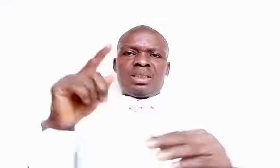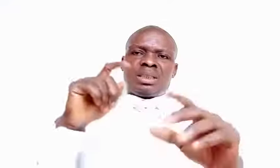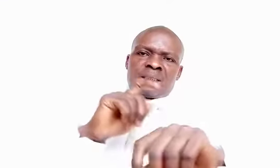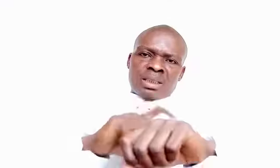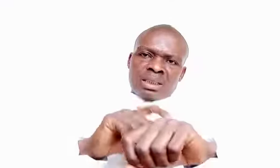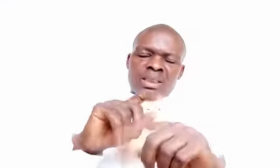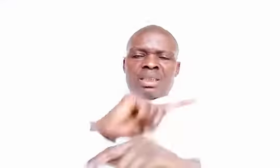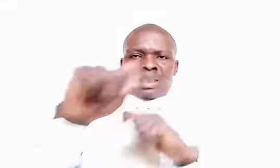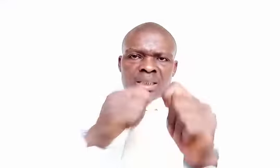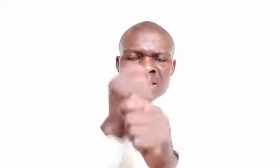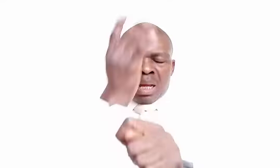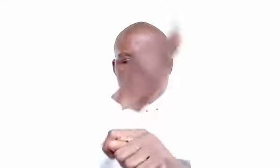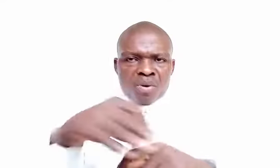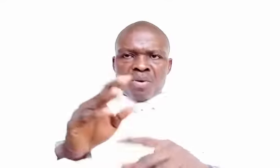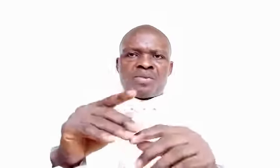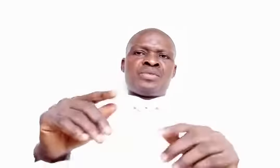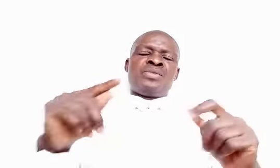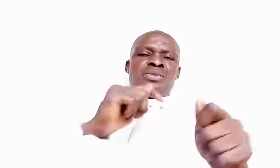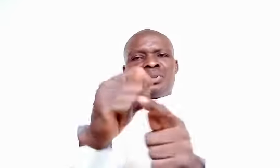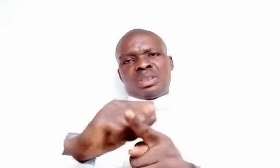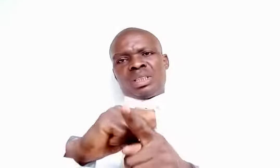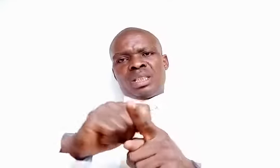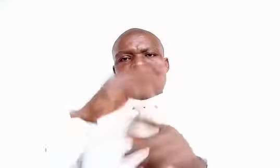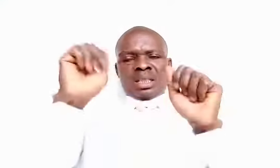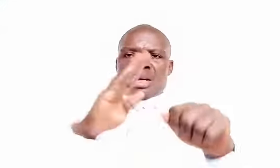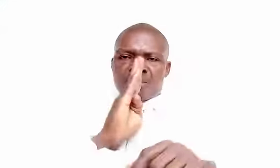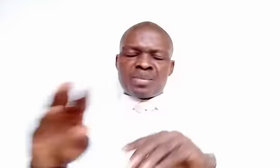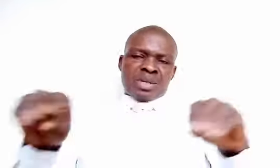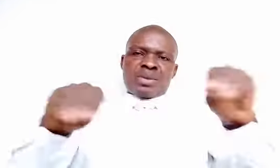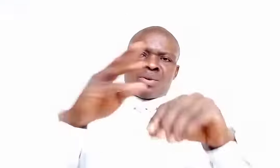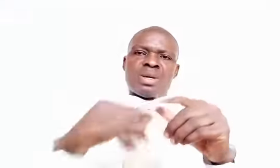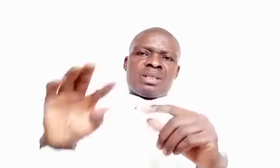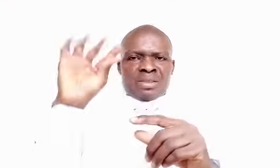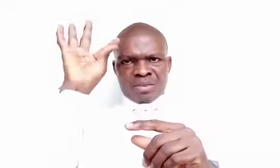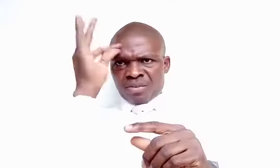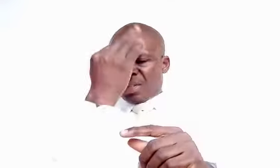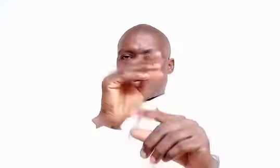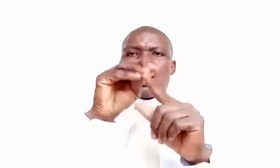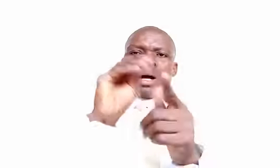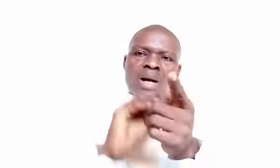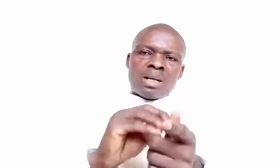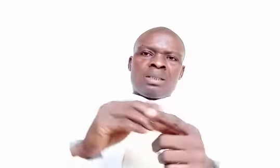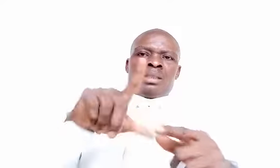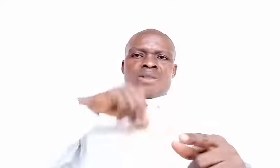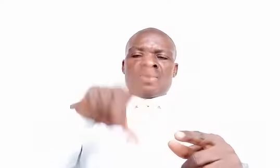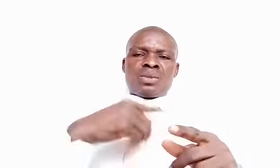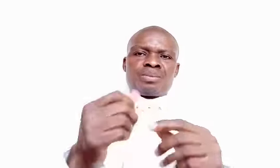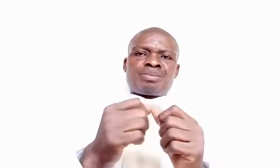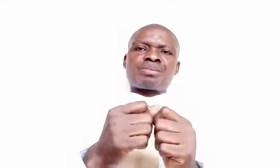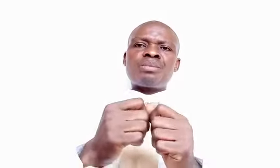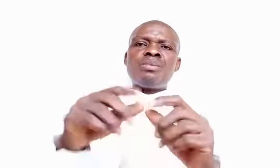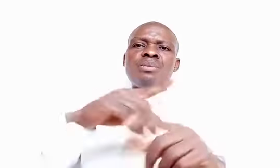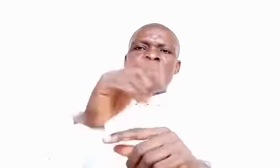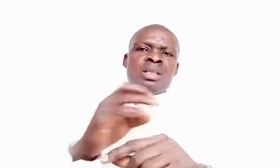can be done at local, state, and federal levels. The chairman can also encourage